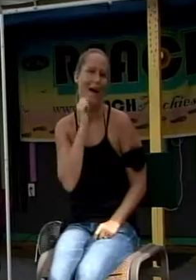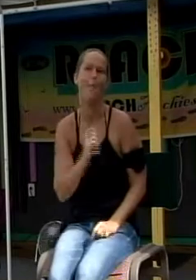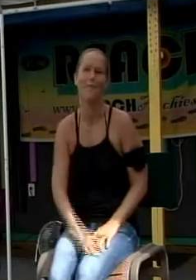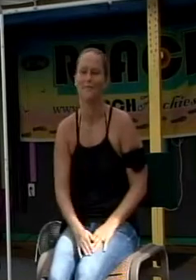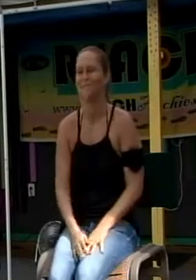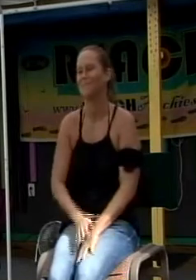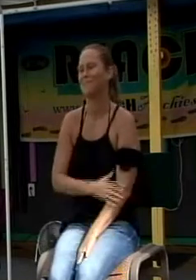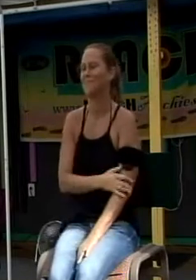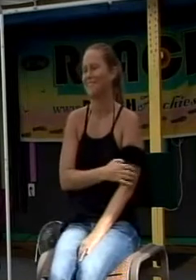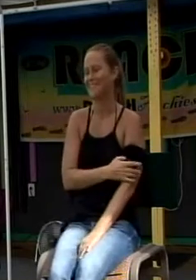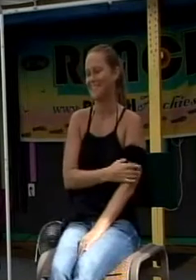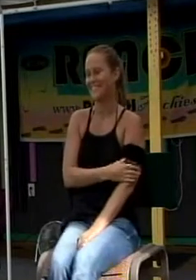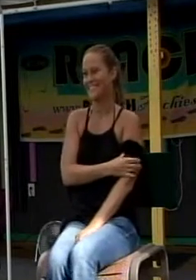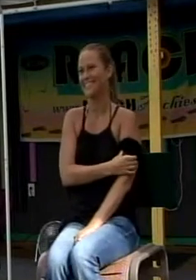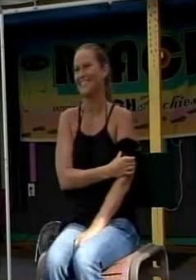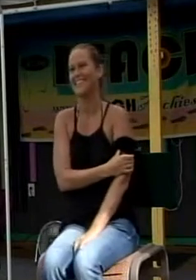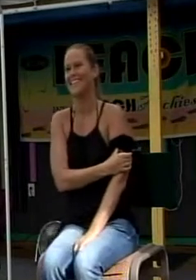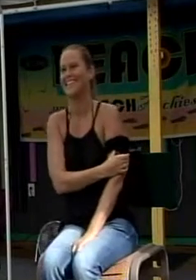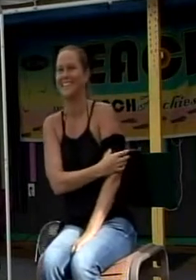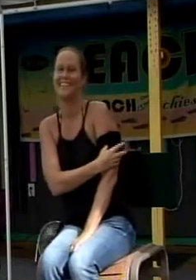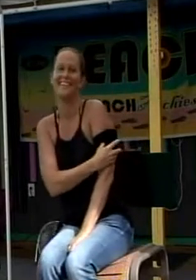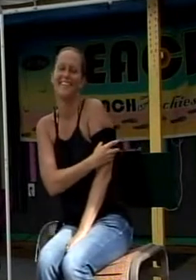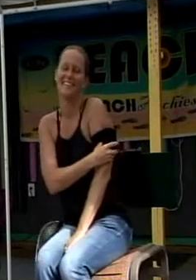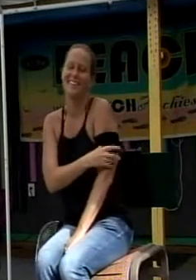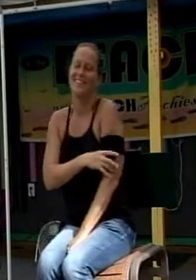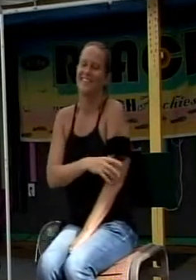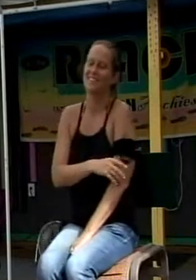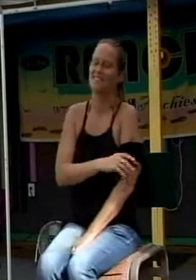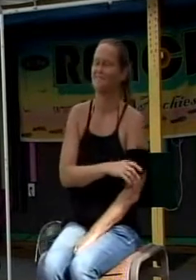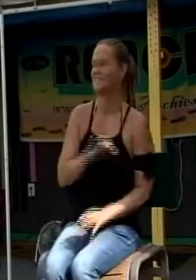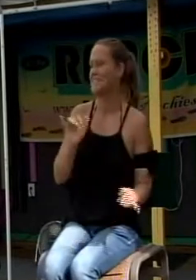like when I heard God say, if you want my help, ask.